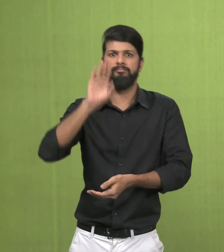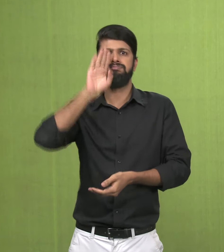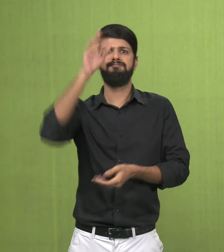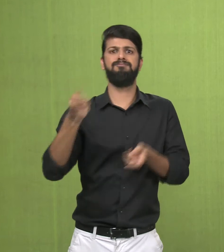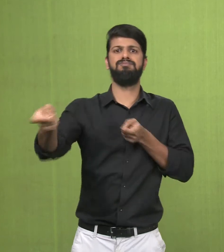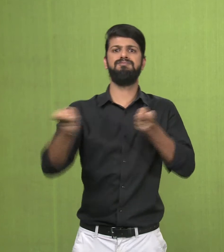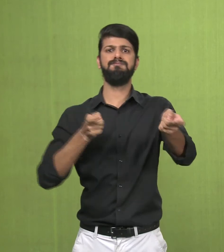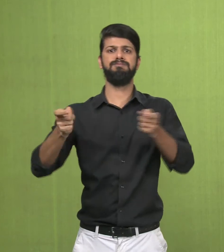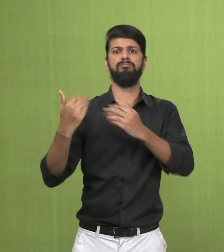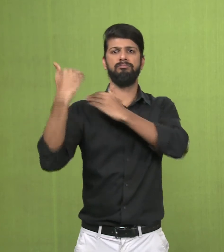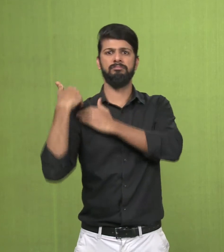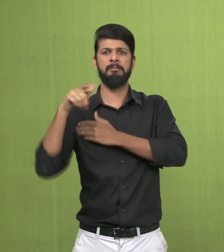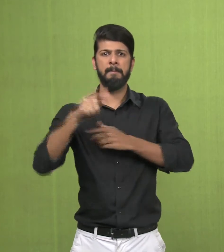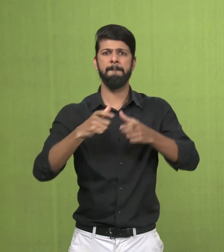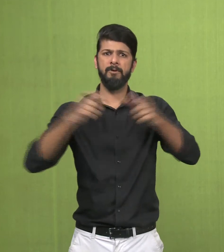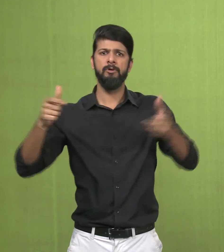was a generous patron